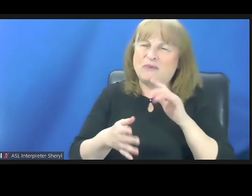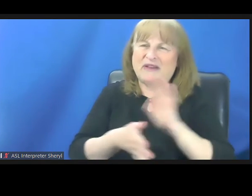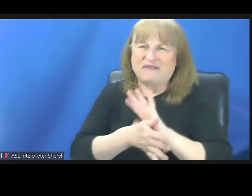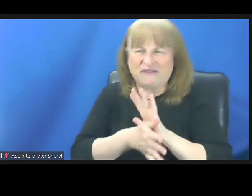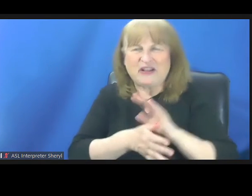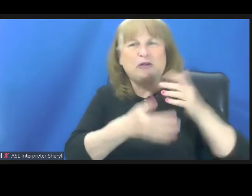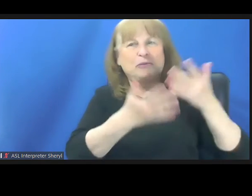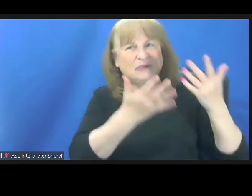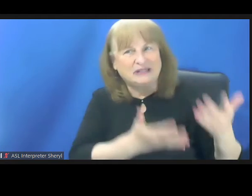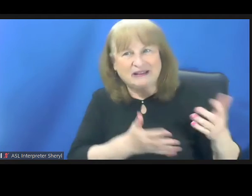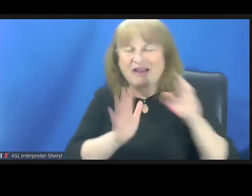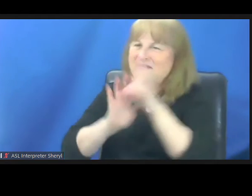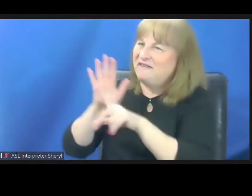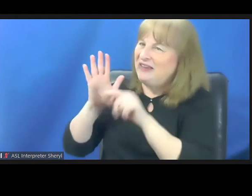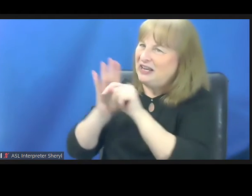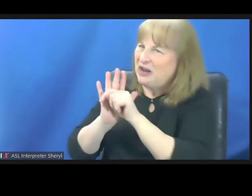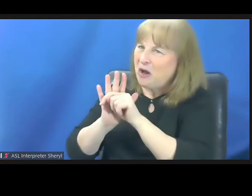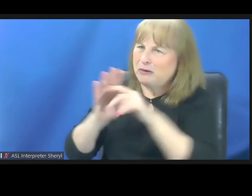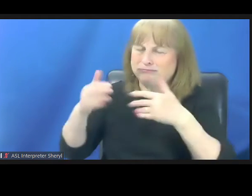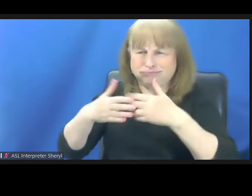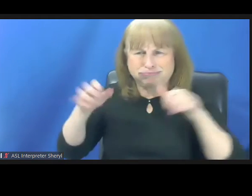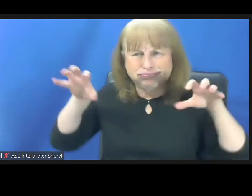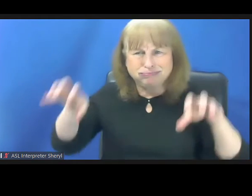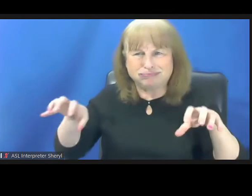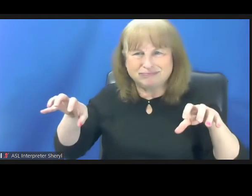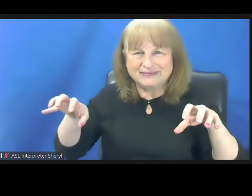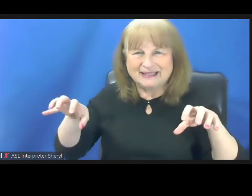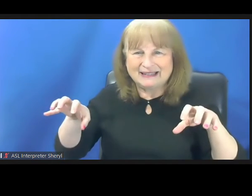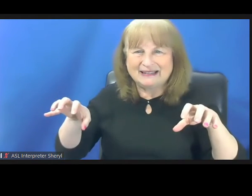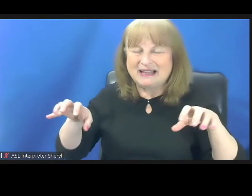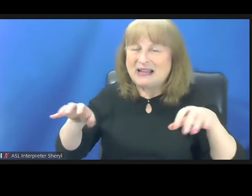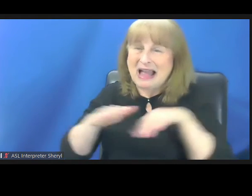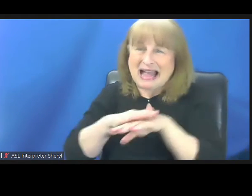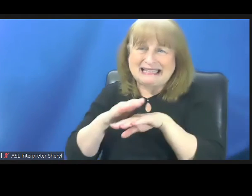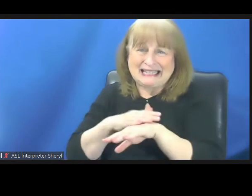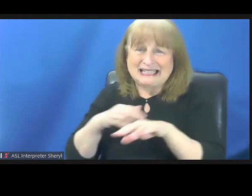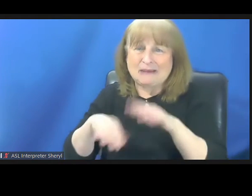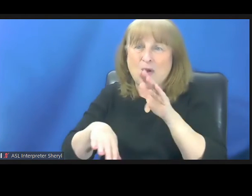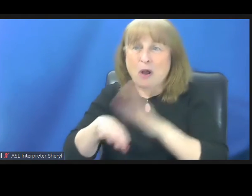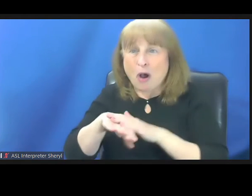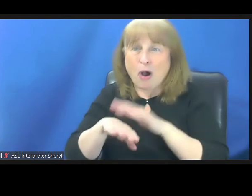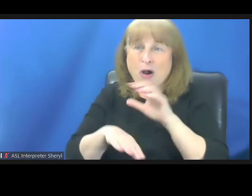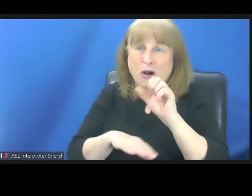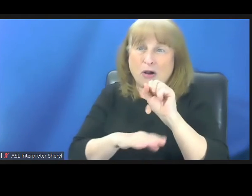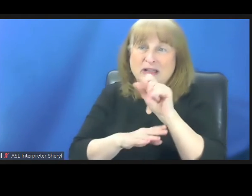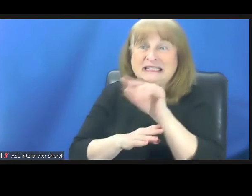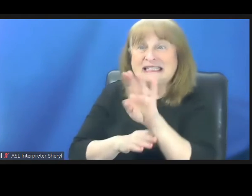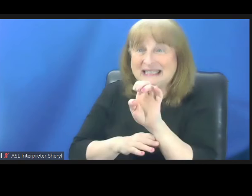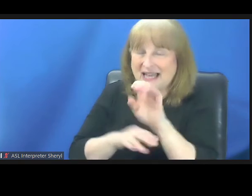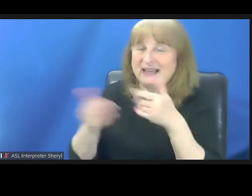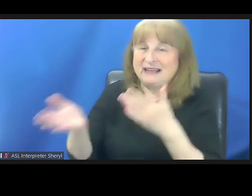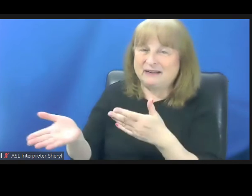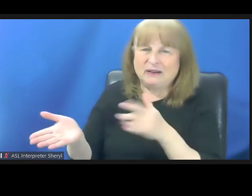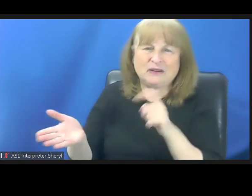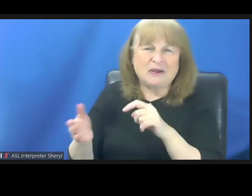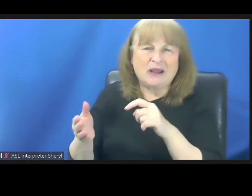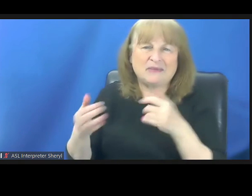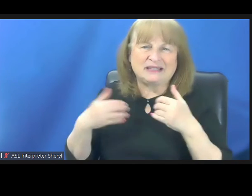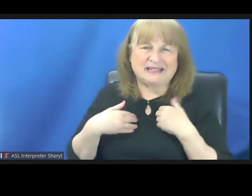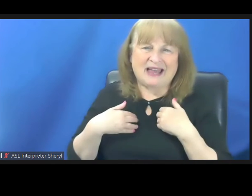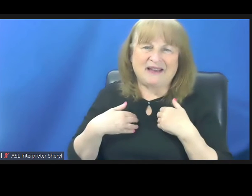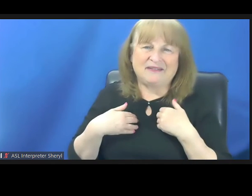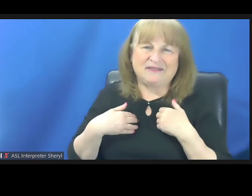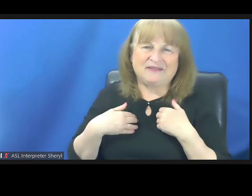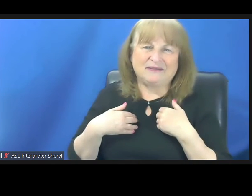and videotape is videotape, it's, you know, it was only accessible on site, basically. And you have to have, you can't